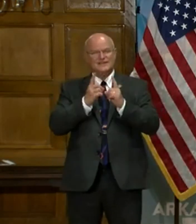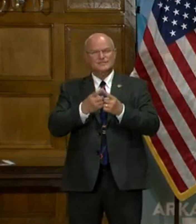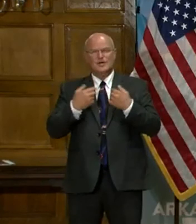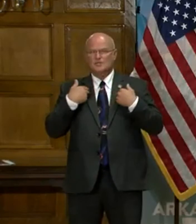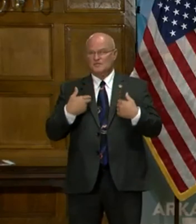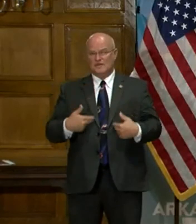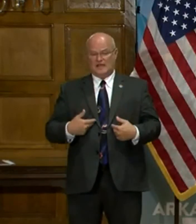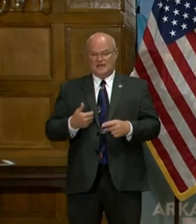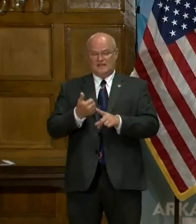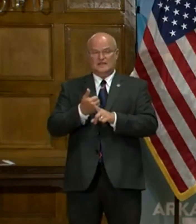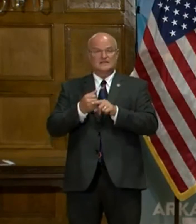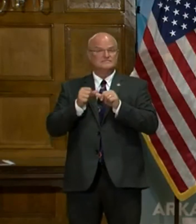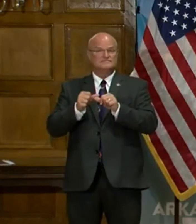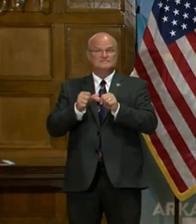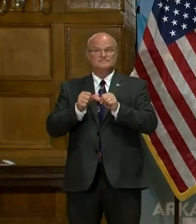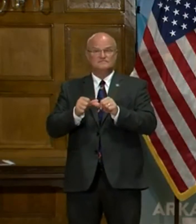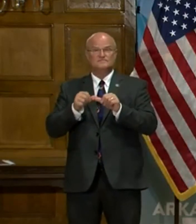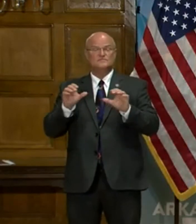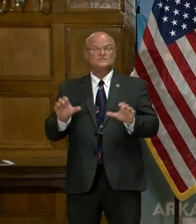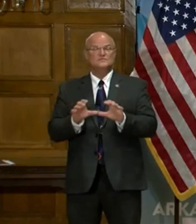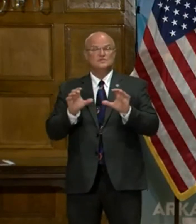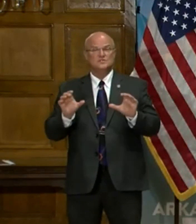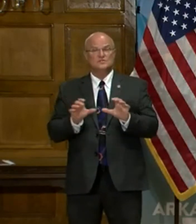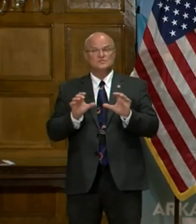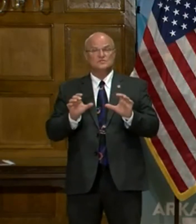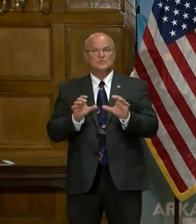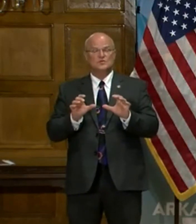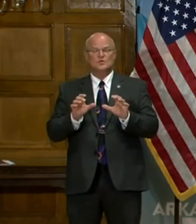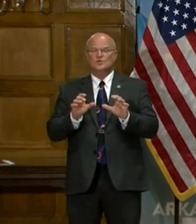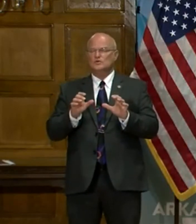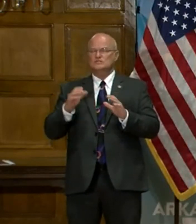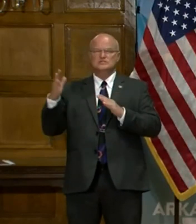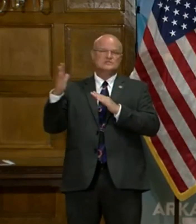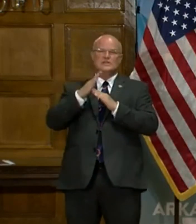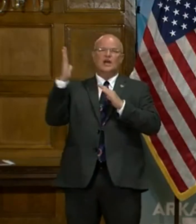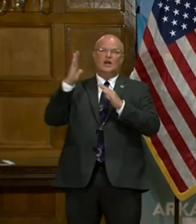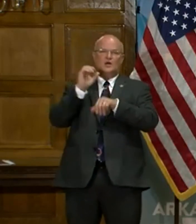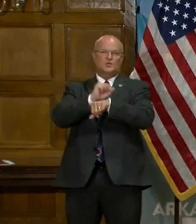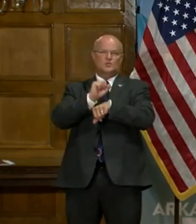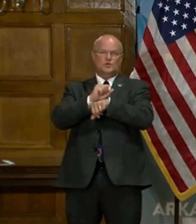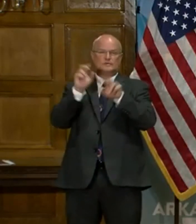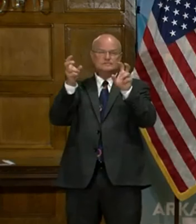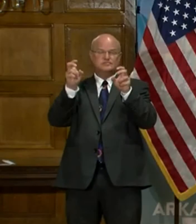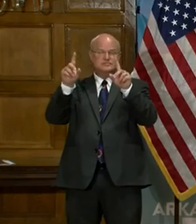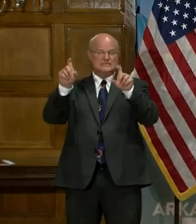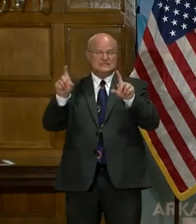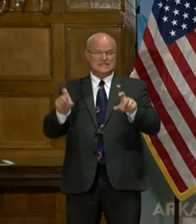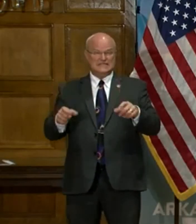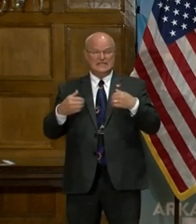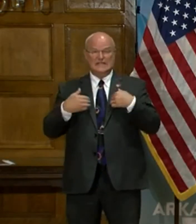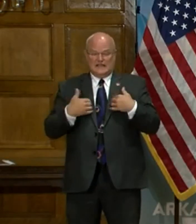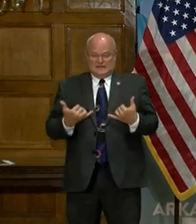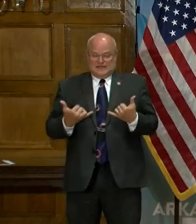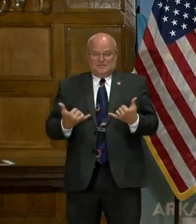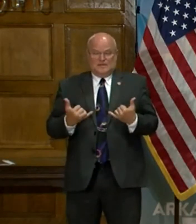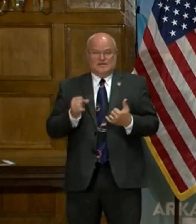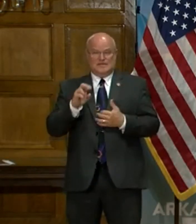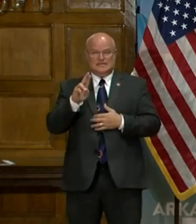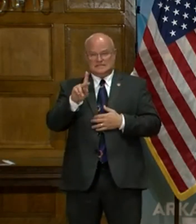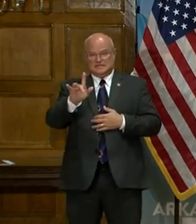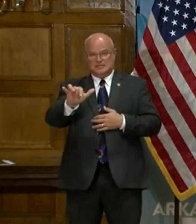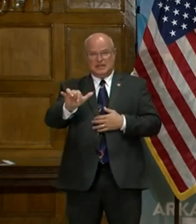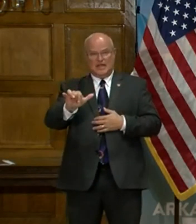Health is continuing to do yeoman work in terms of testing, and they have the immediate supply